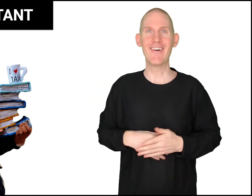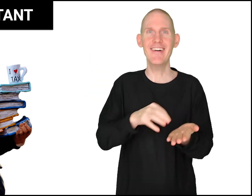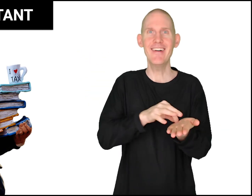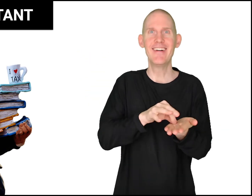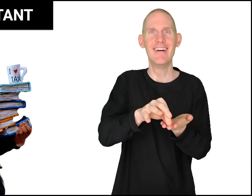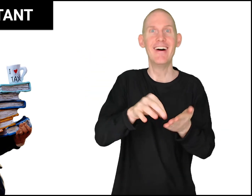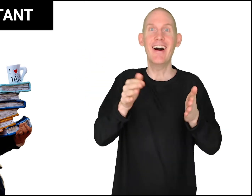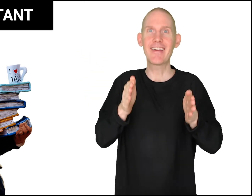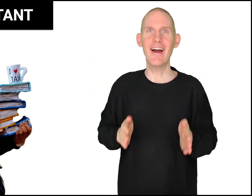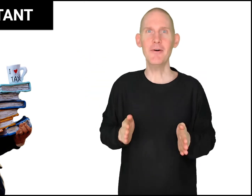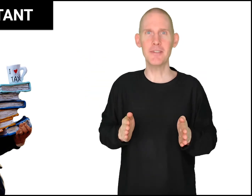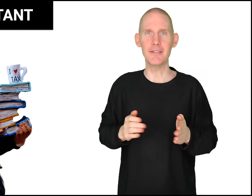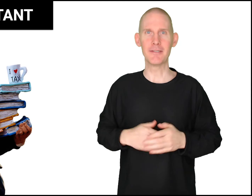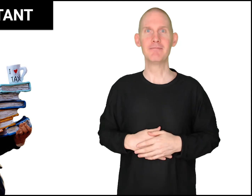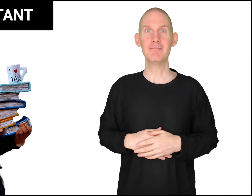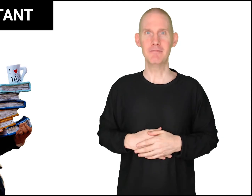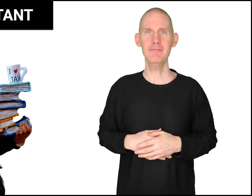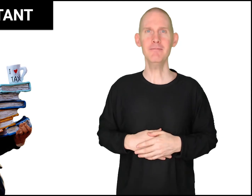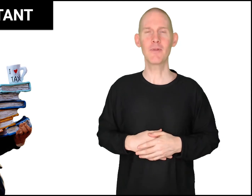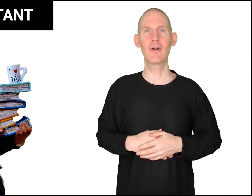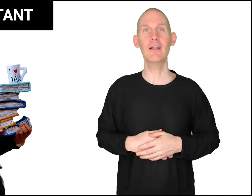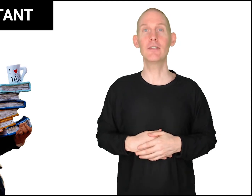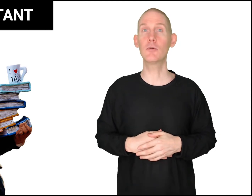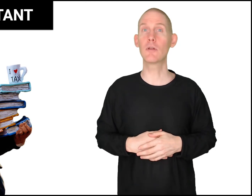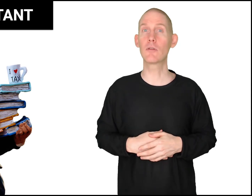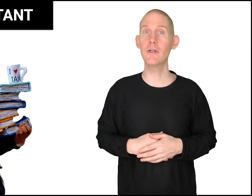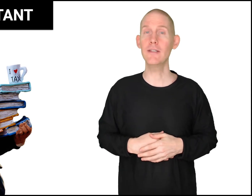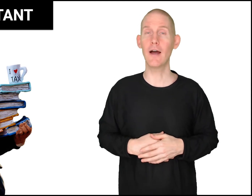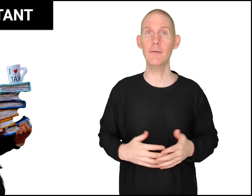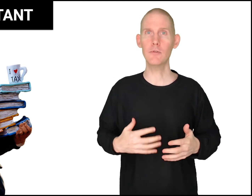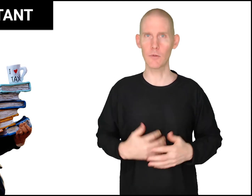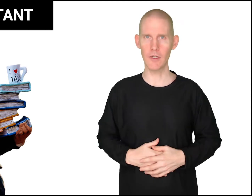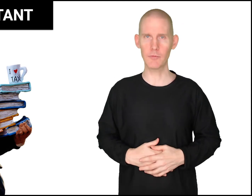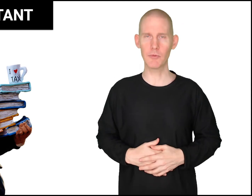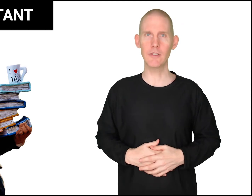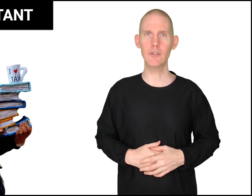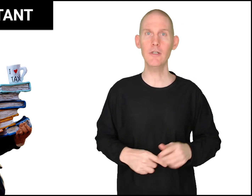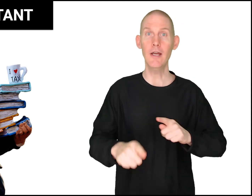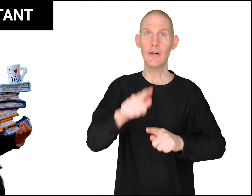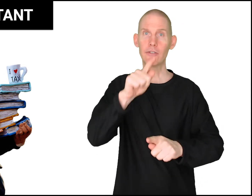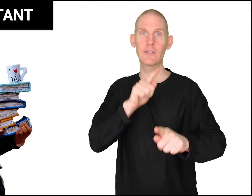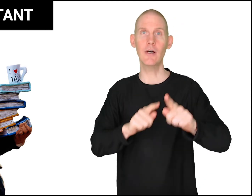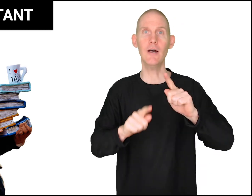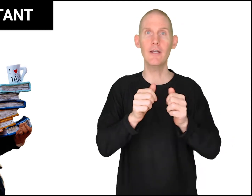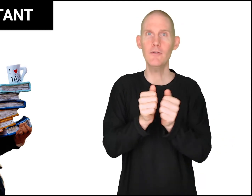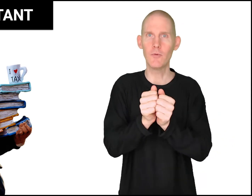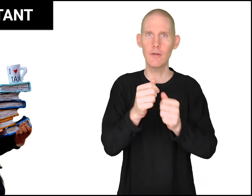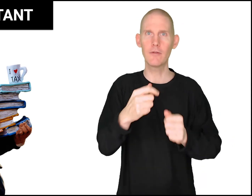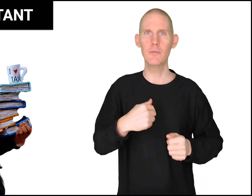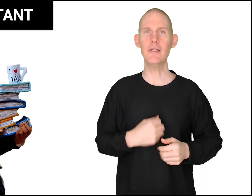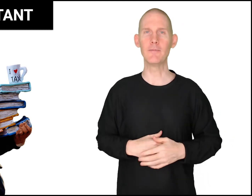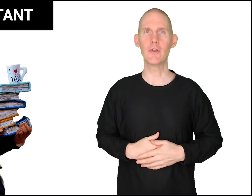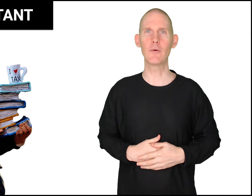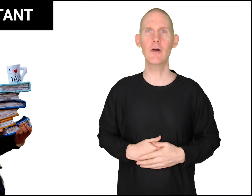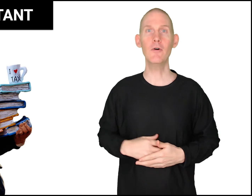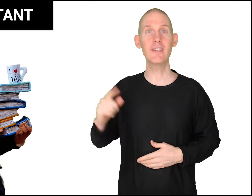or accountant. Okay, let's do it 3 times from the rest position. Sign with me. Here we go. Let's